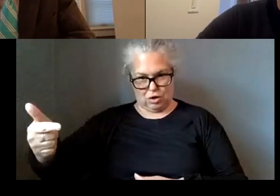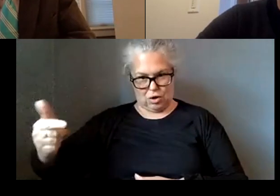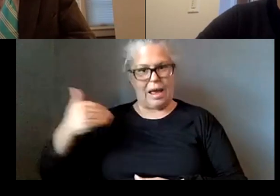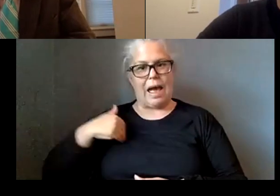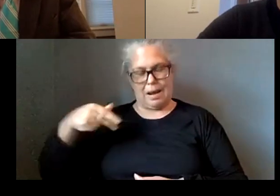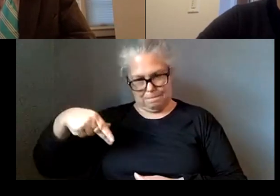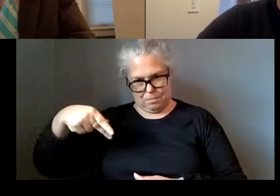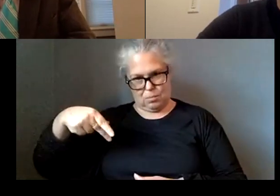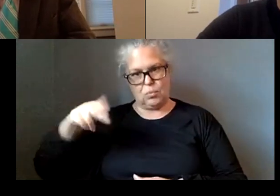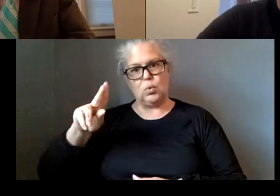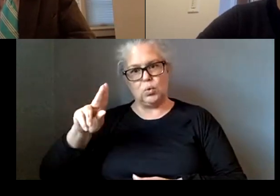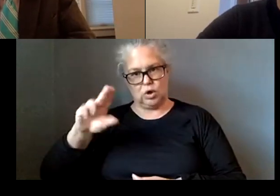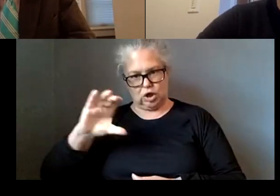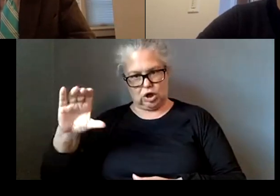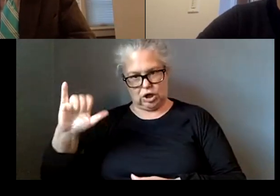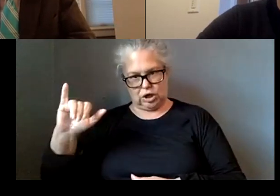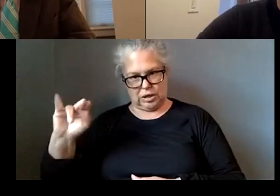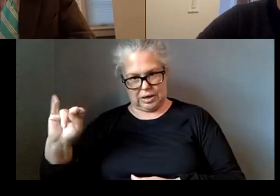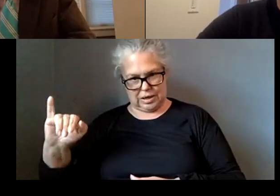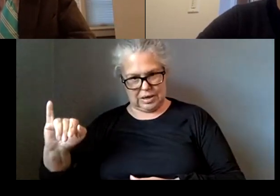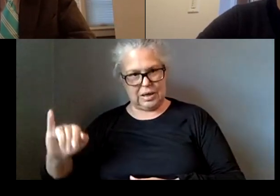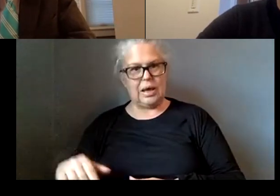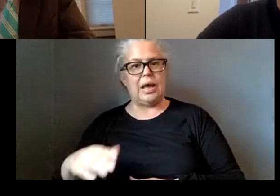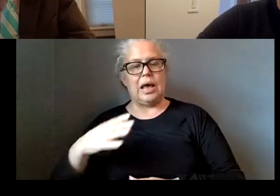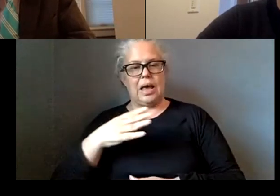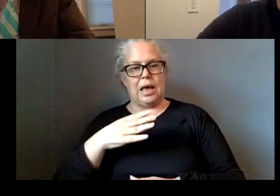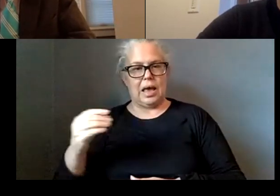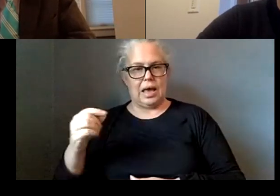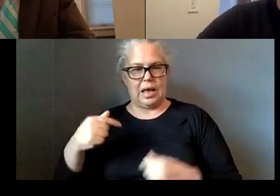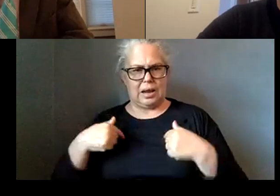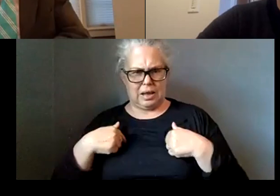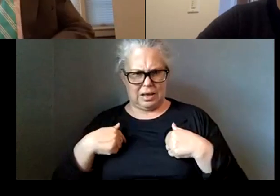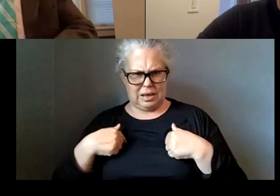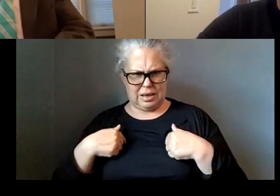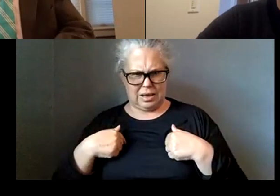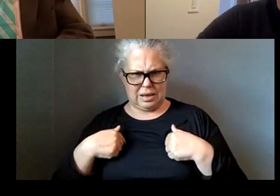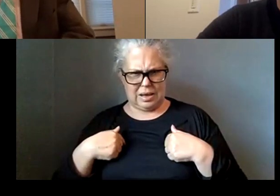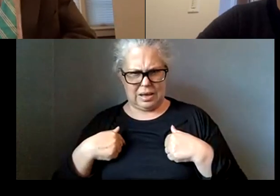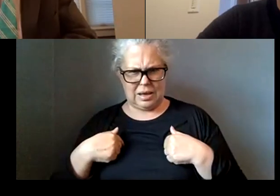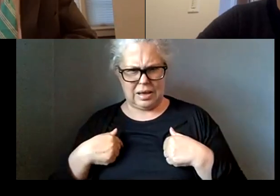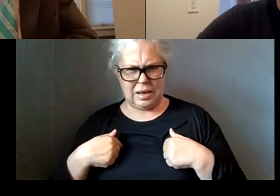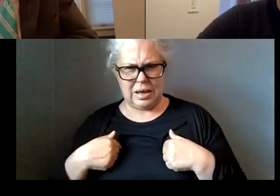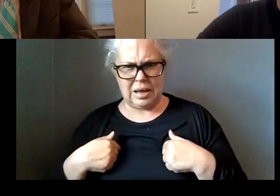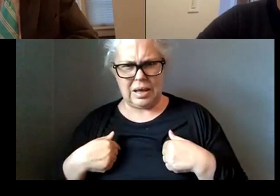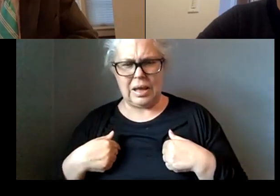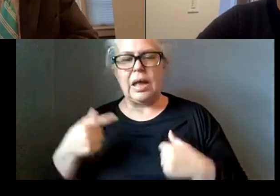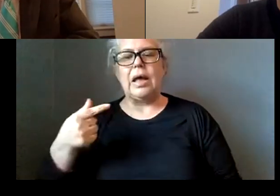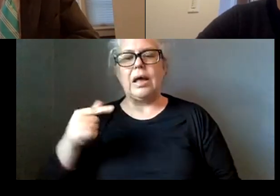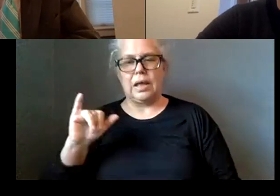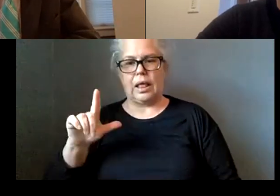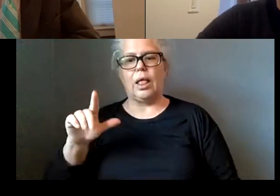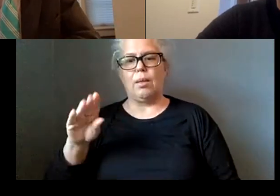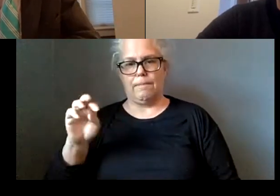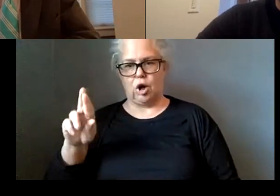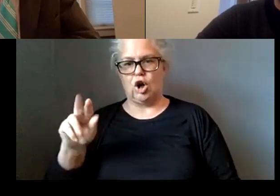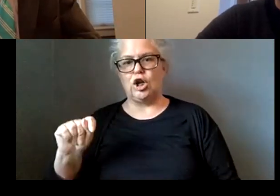and that, and I am a, what was it? I've just lost the name of it. The Gilbert and Sullivan. I am